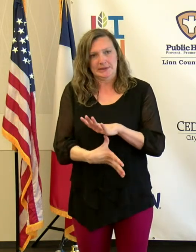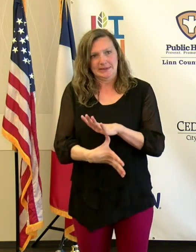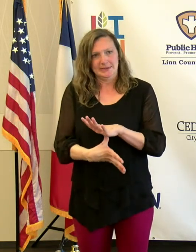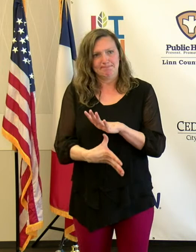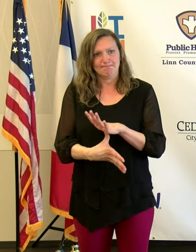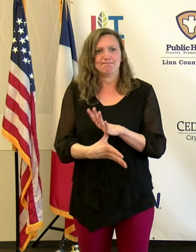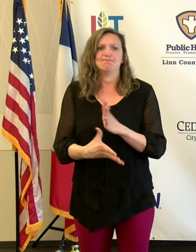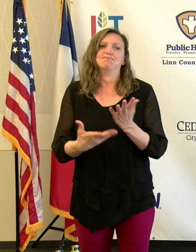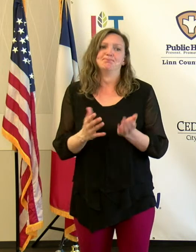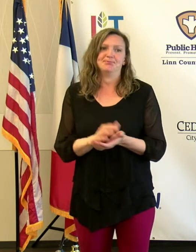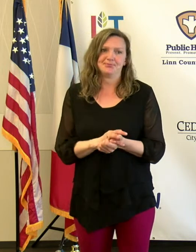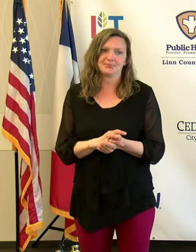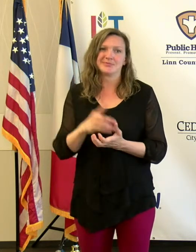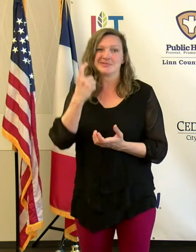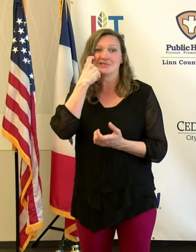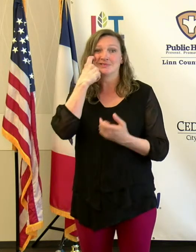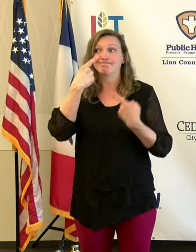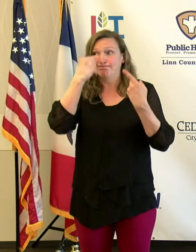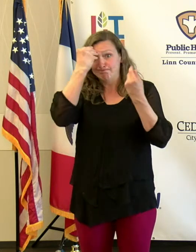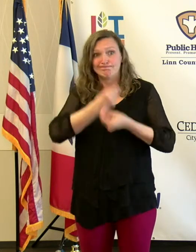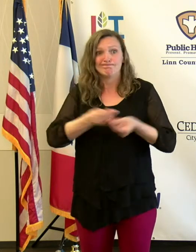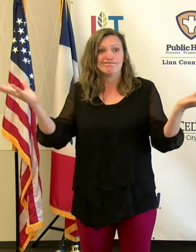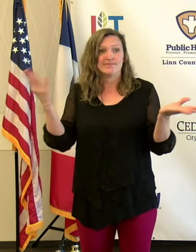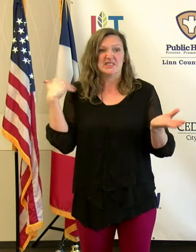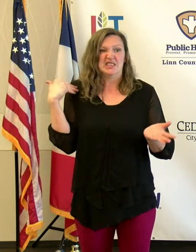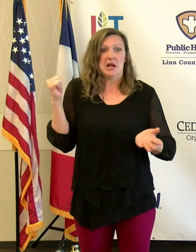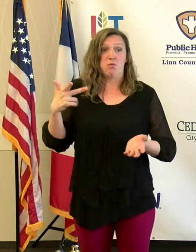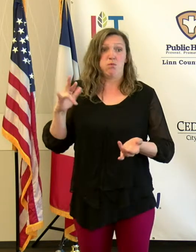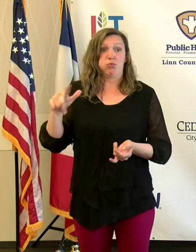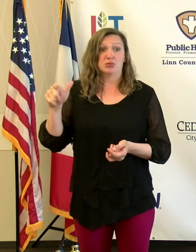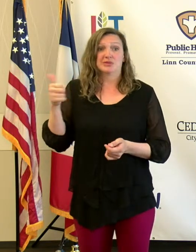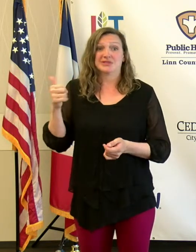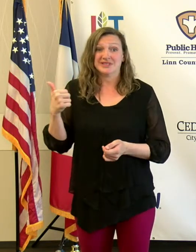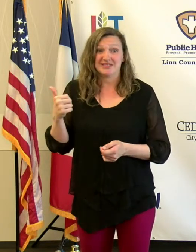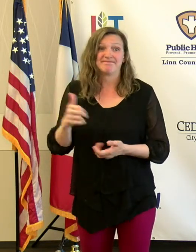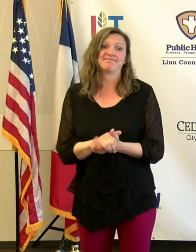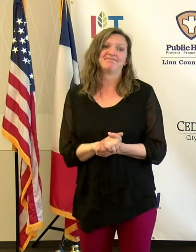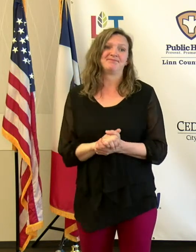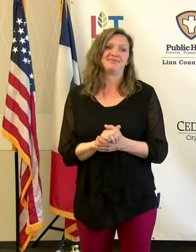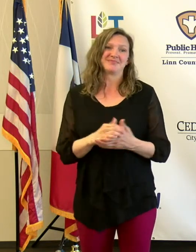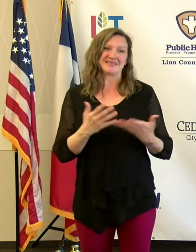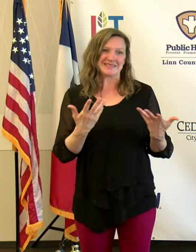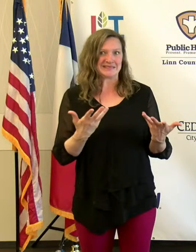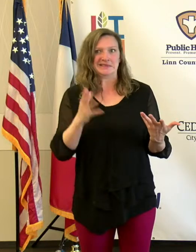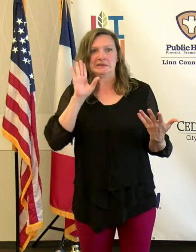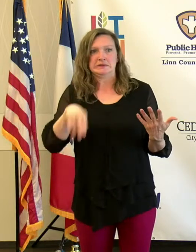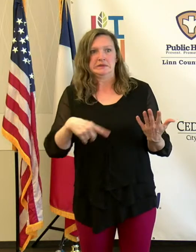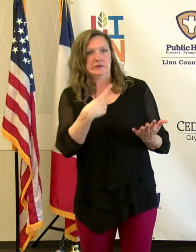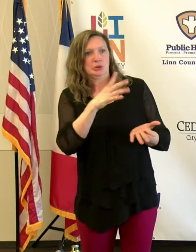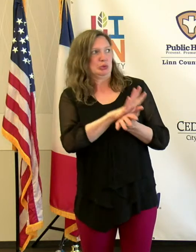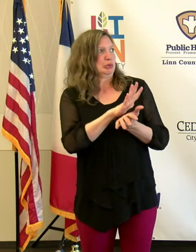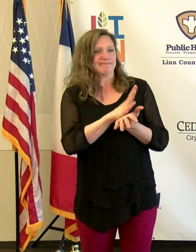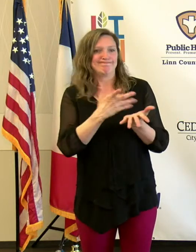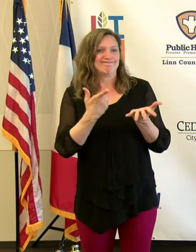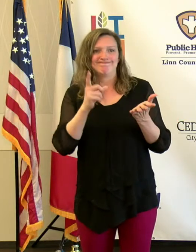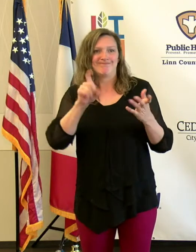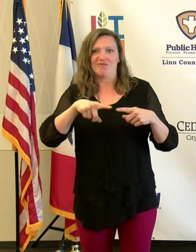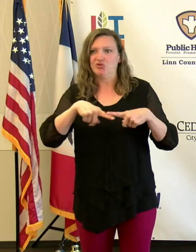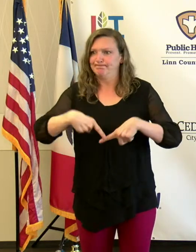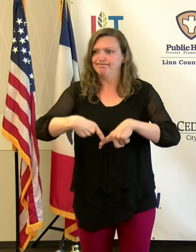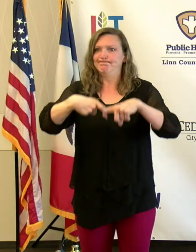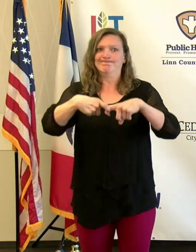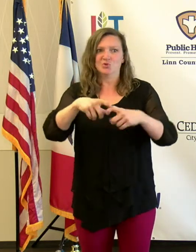proclamation, Governor Reynolds temporarily suspended state-mandated graduation requirements for the class